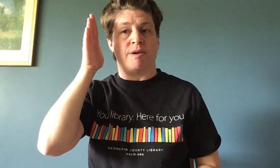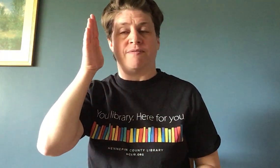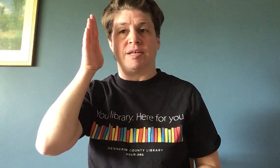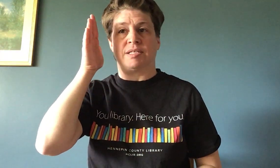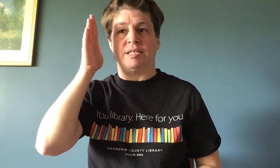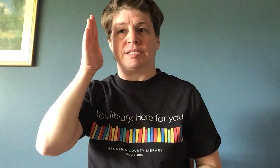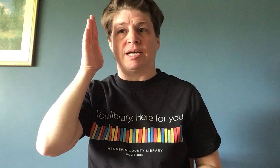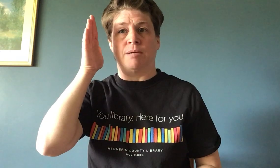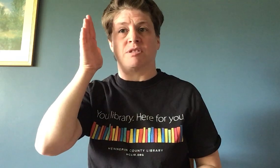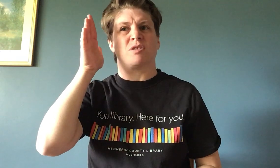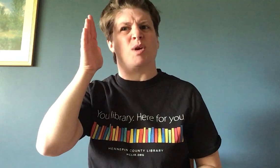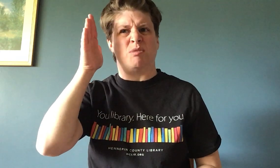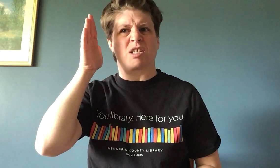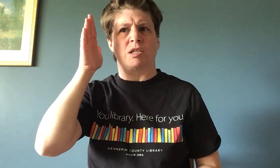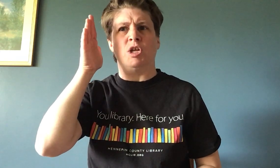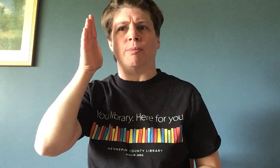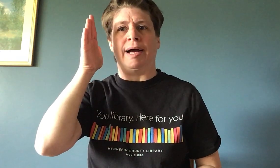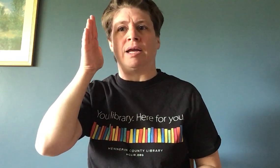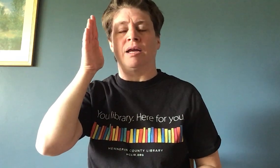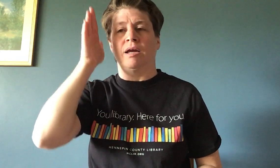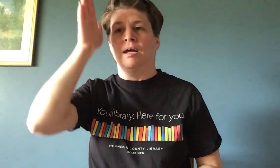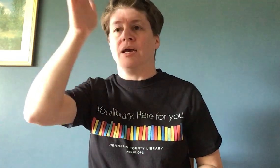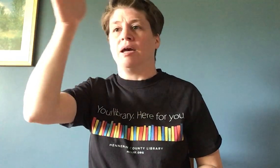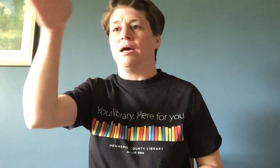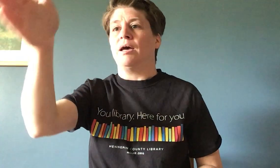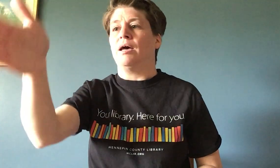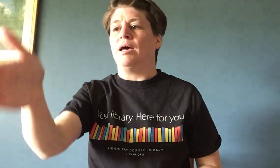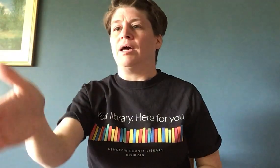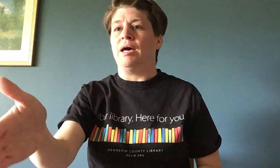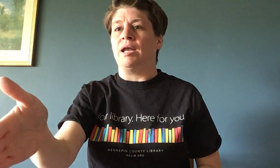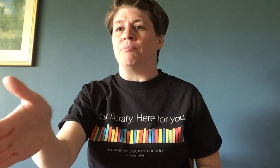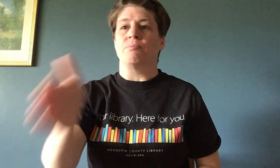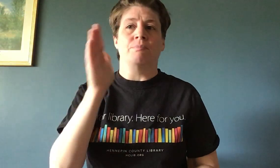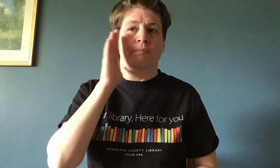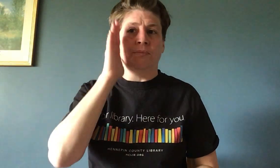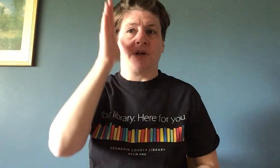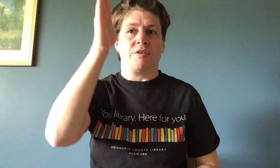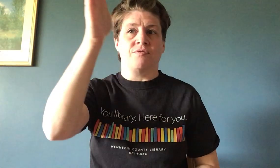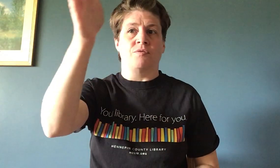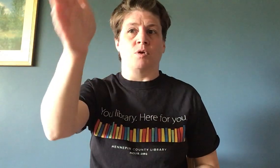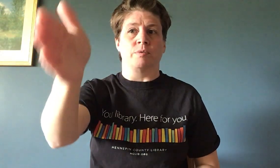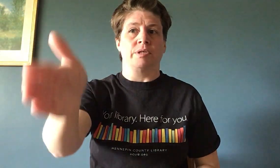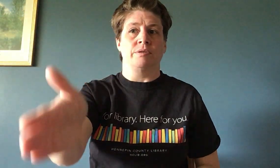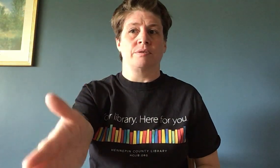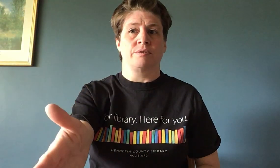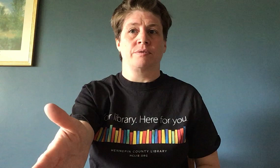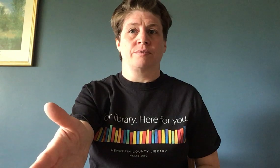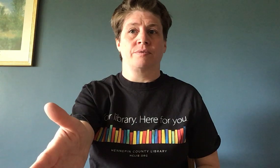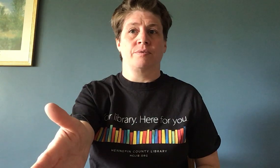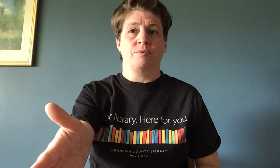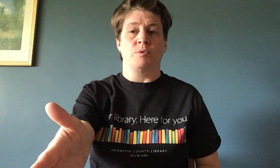face in these times, so I'm just nearby. And I bring it forward. Will